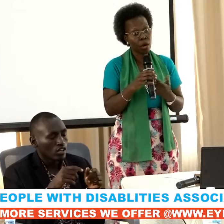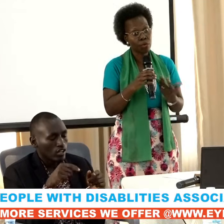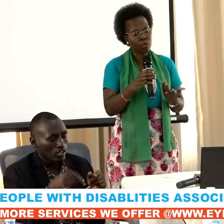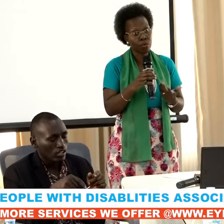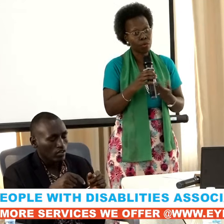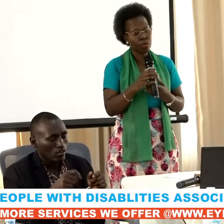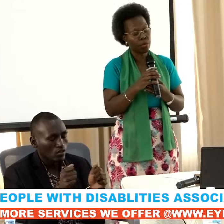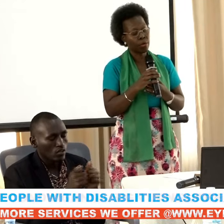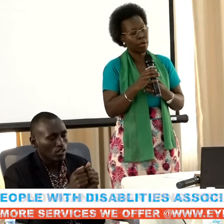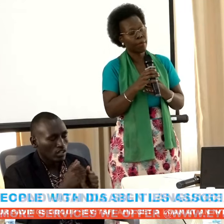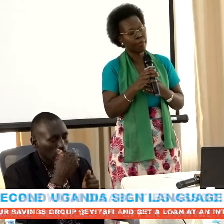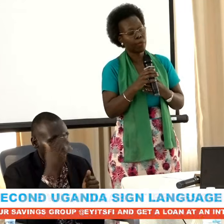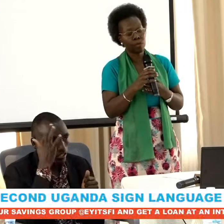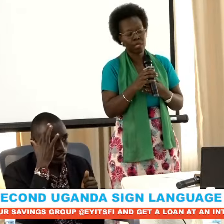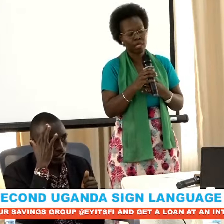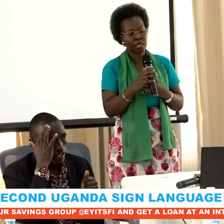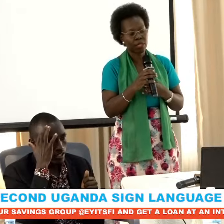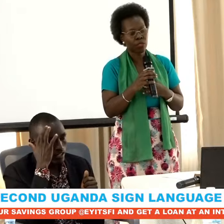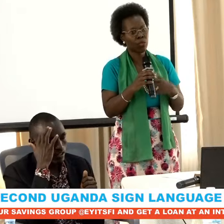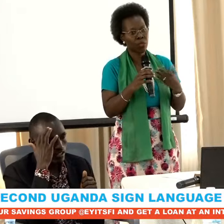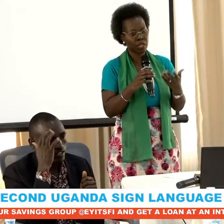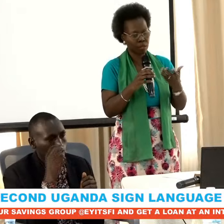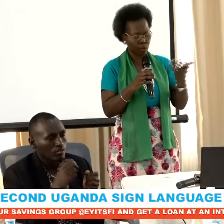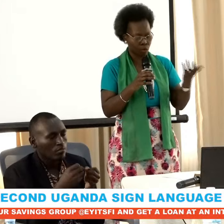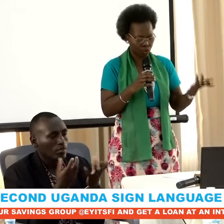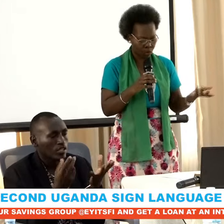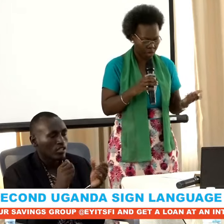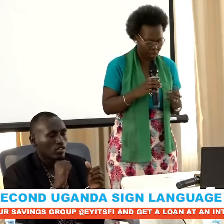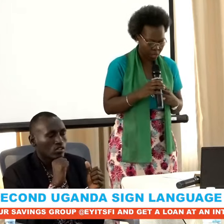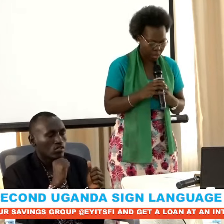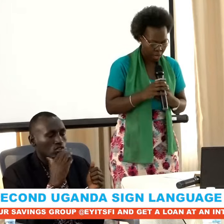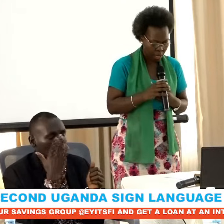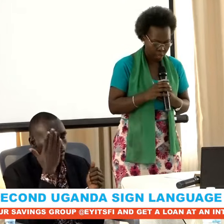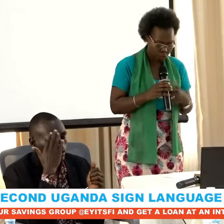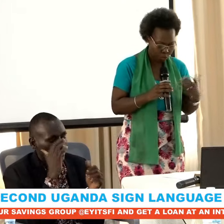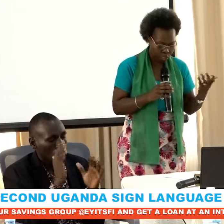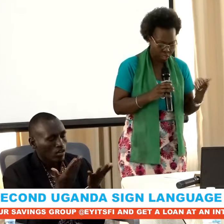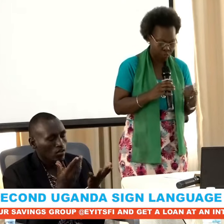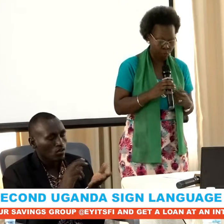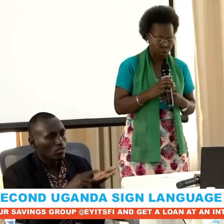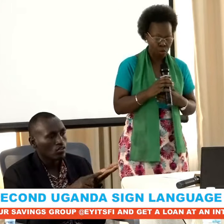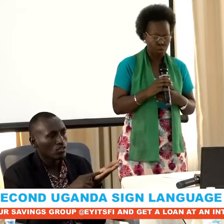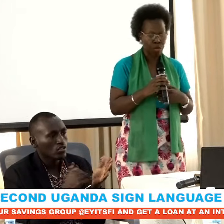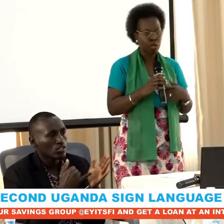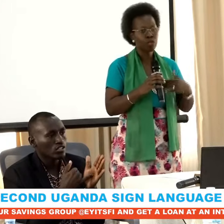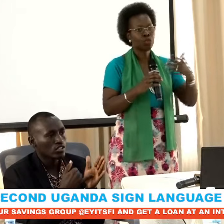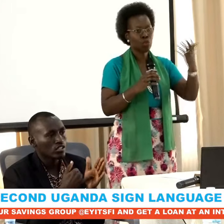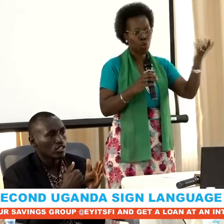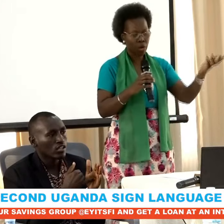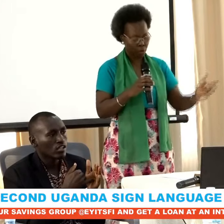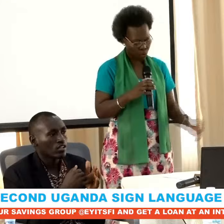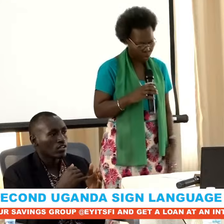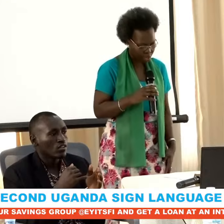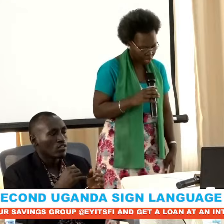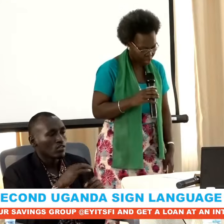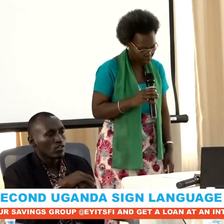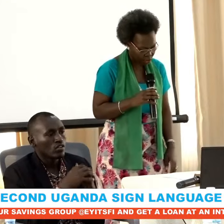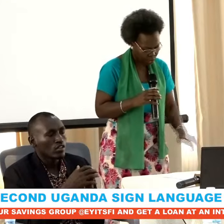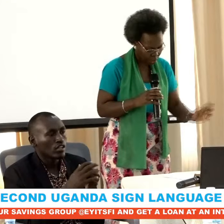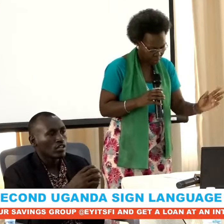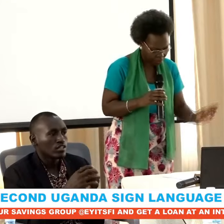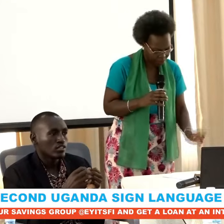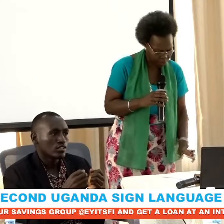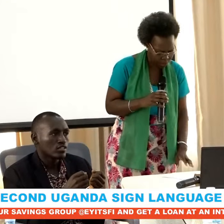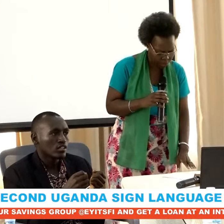know how to use it. So this could create spaces for you to go and communicate